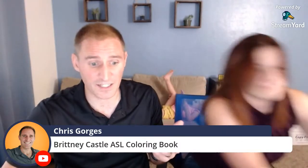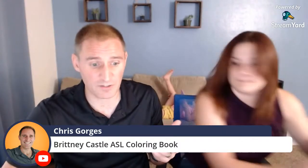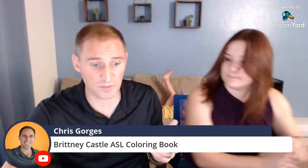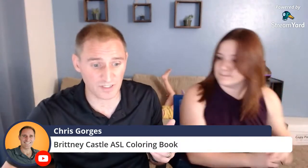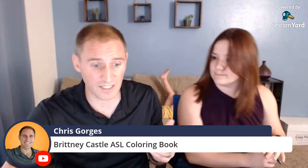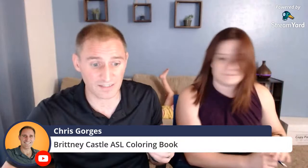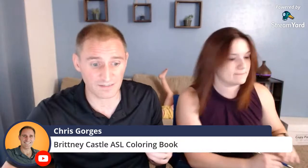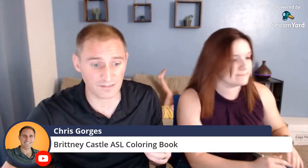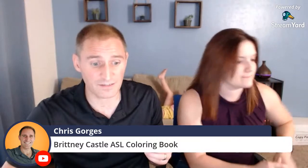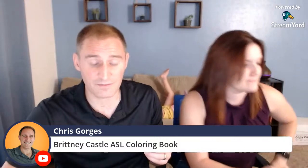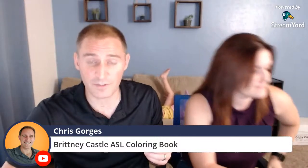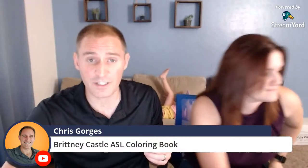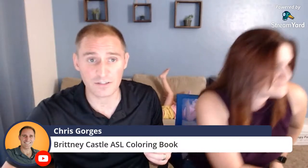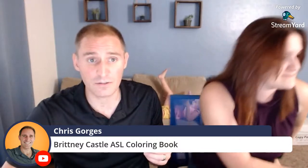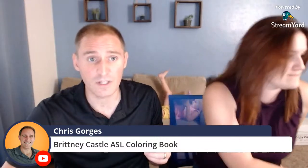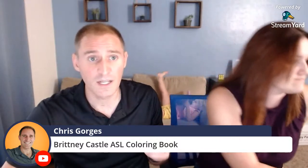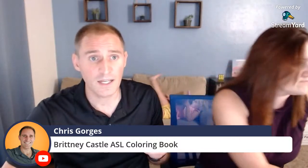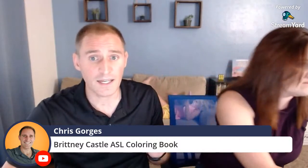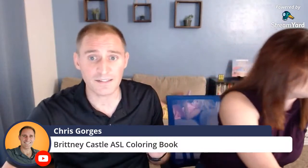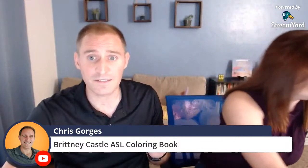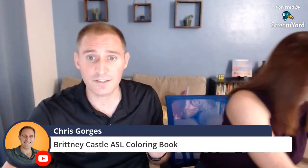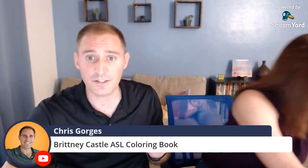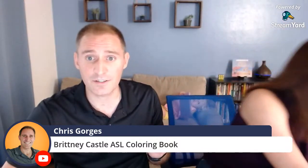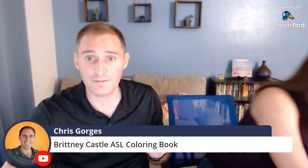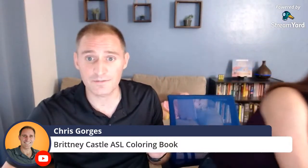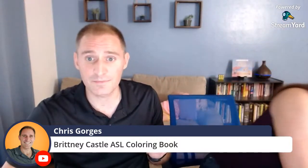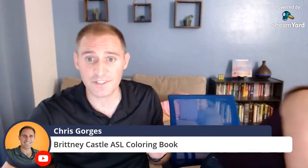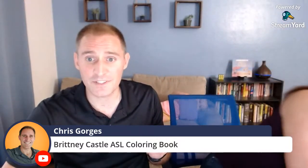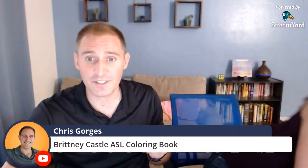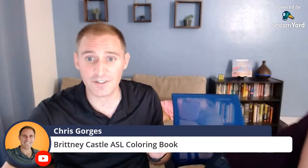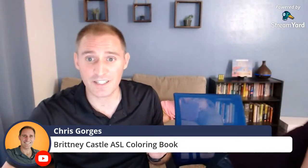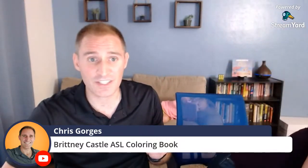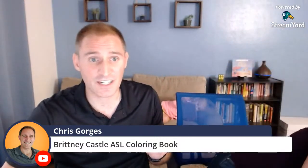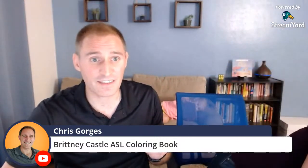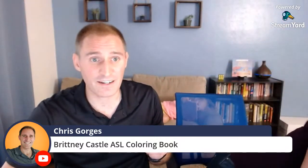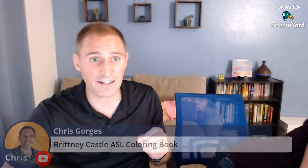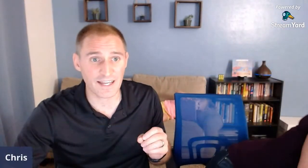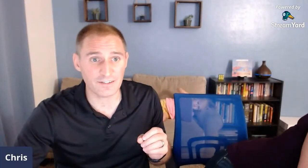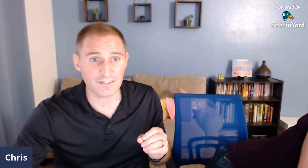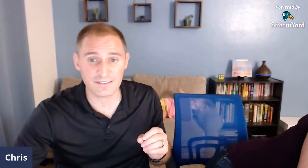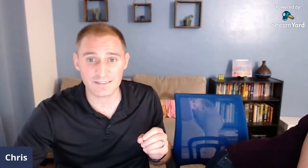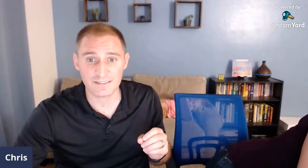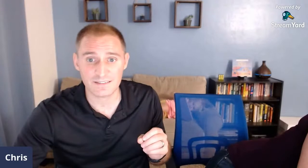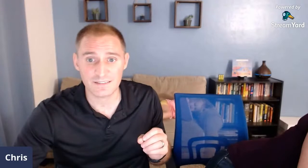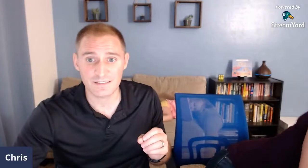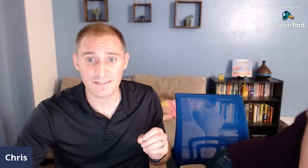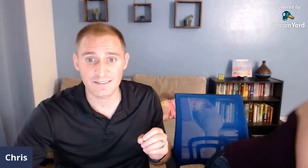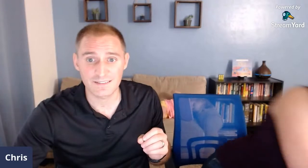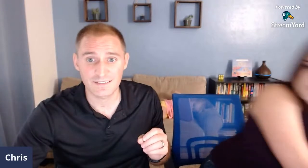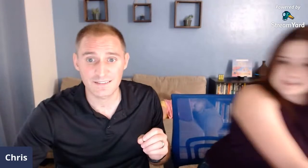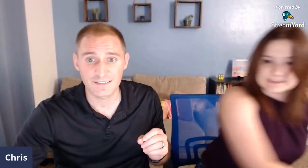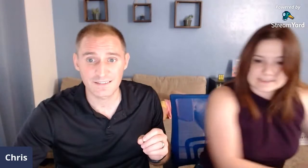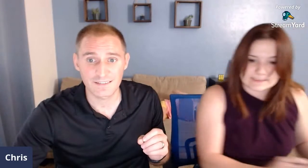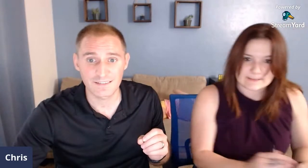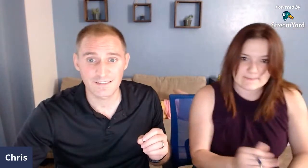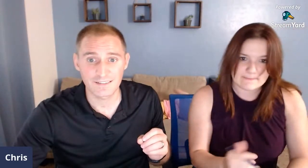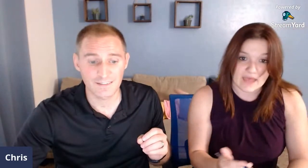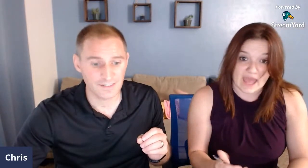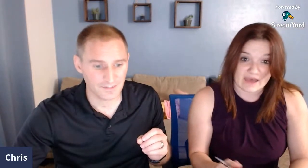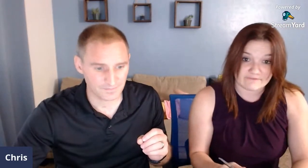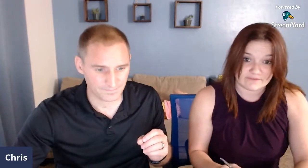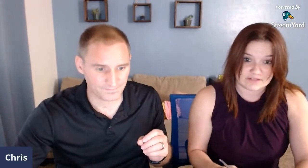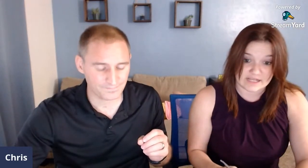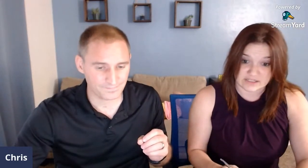that does a coloring book, and really cool. So That's cool. be sure to go ahead and check that out. At 58